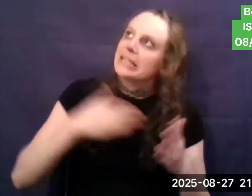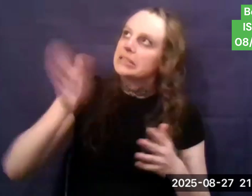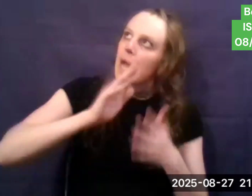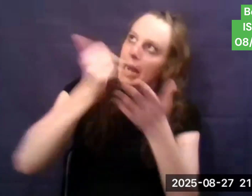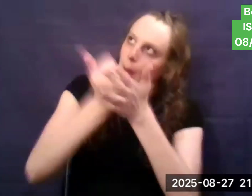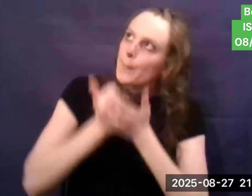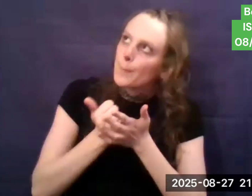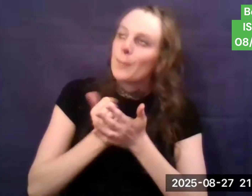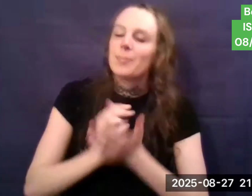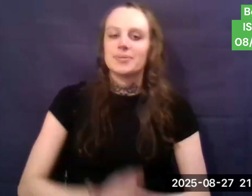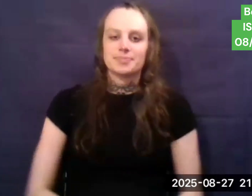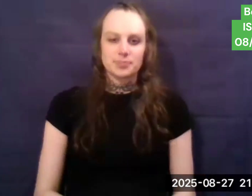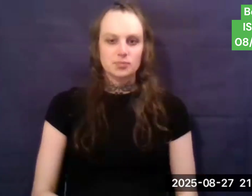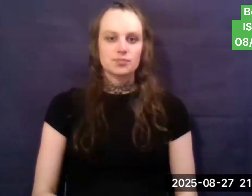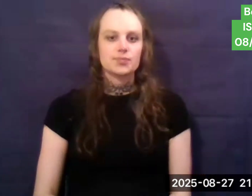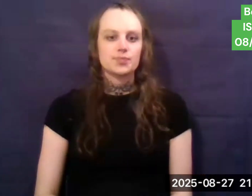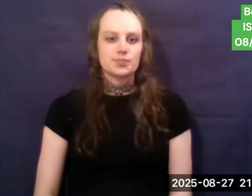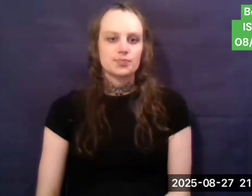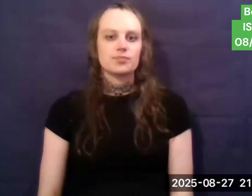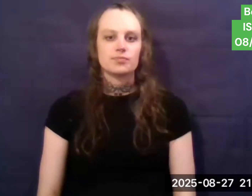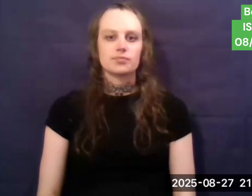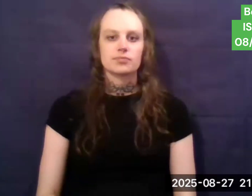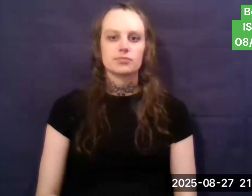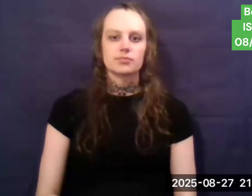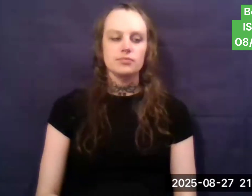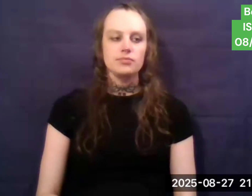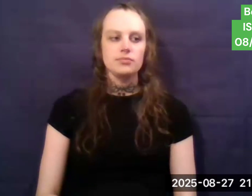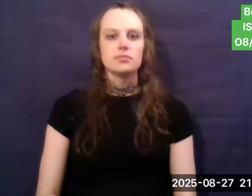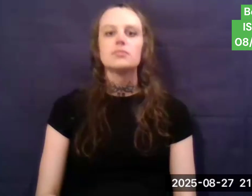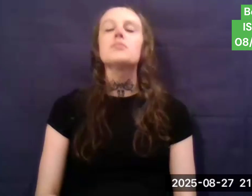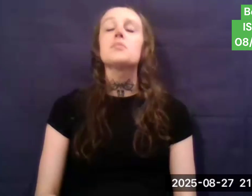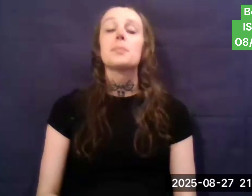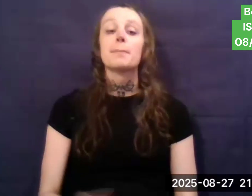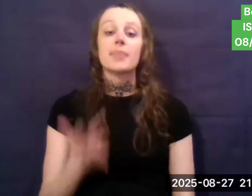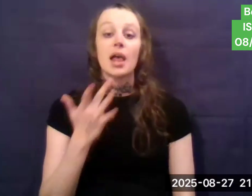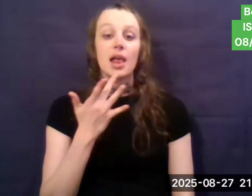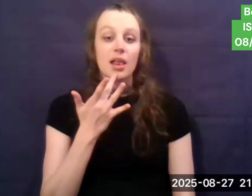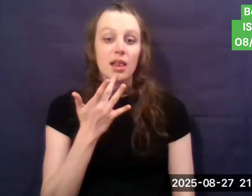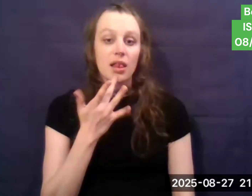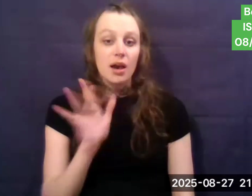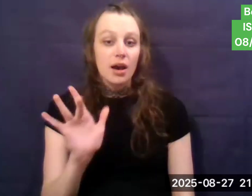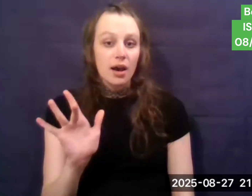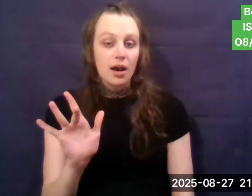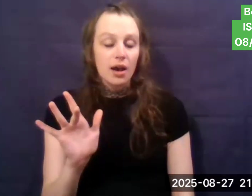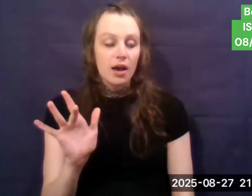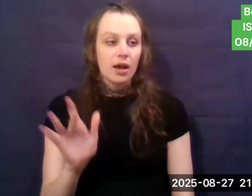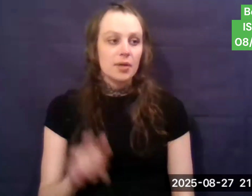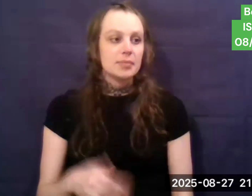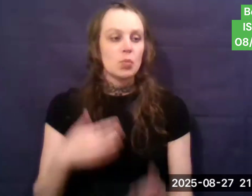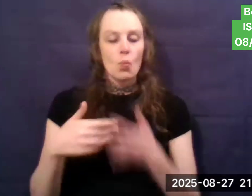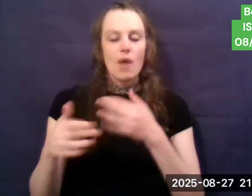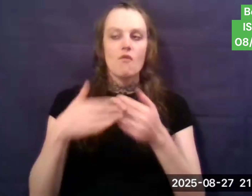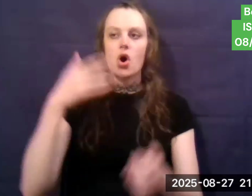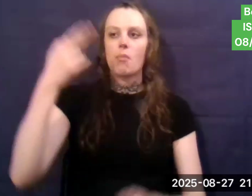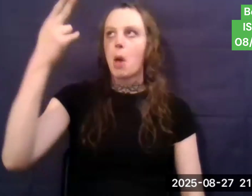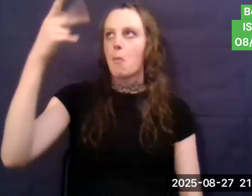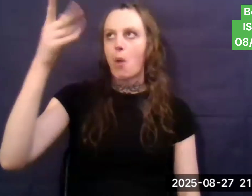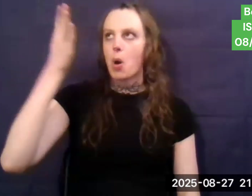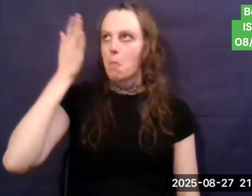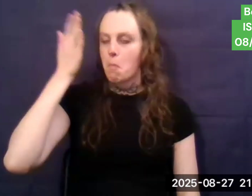And um, luckily, whatever higher power there was at that time, I like to call him the Great